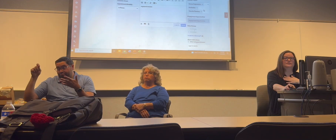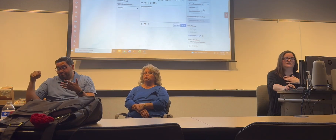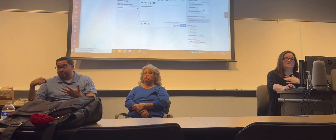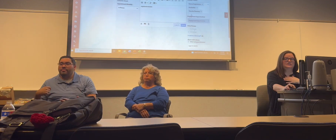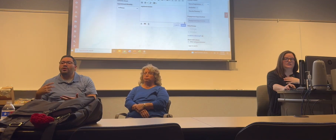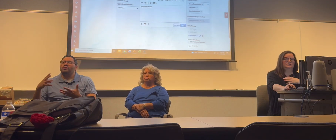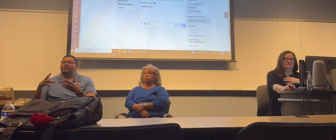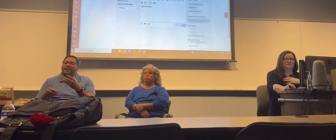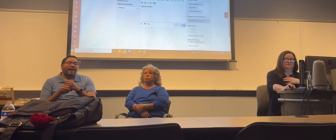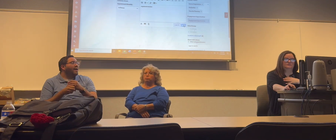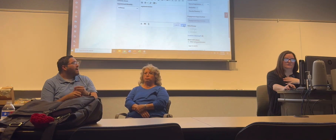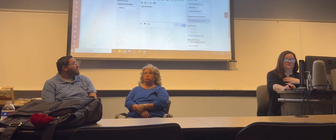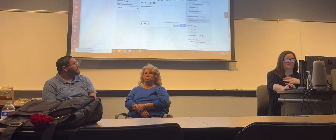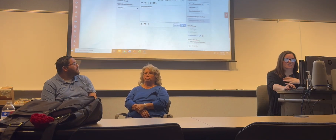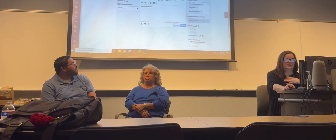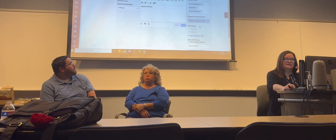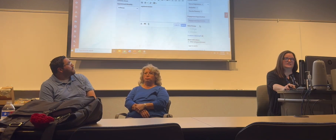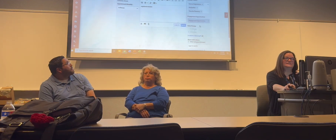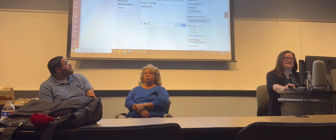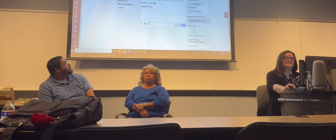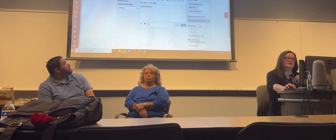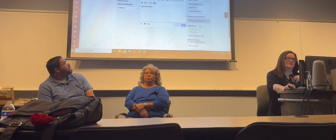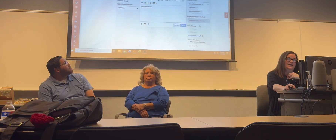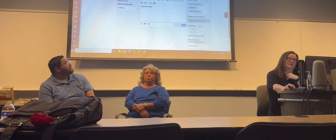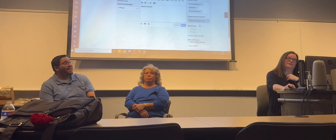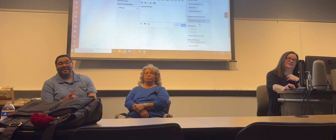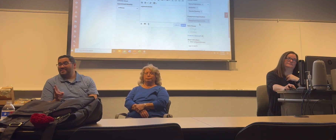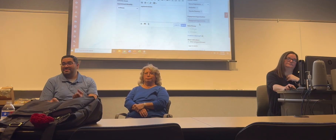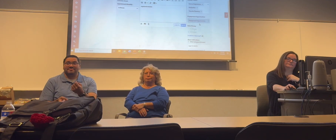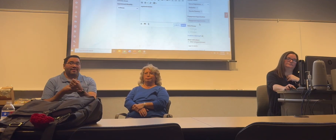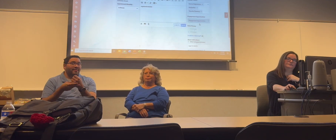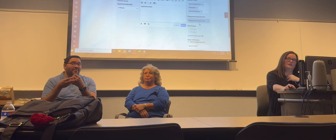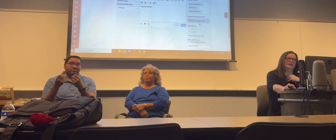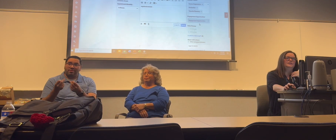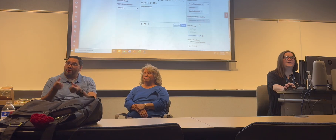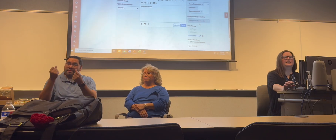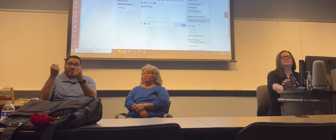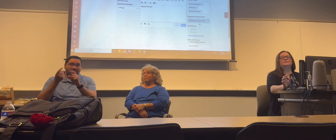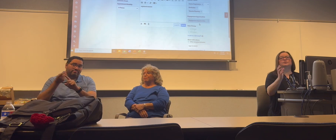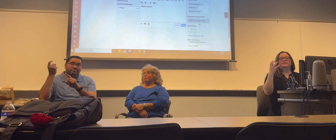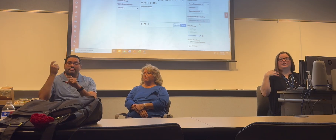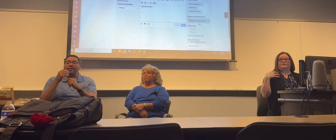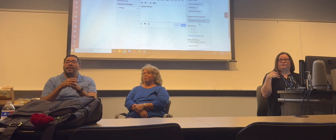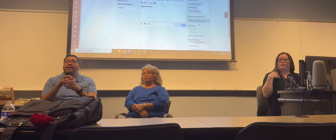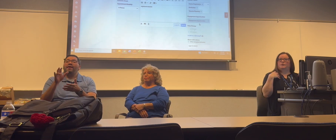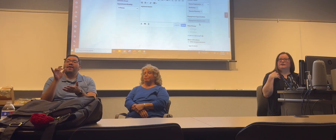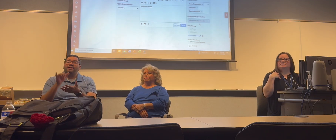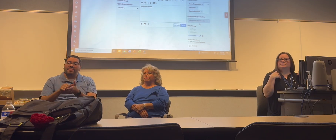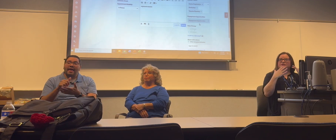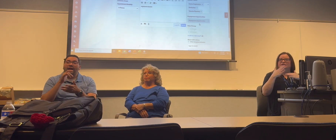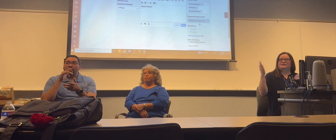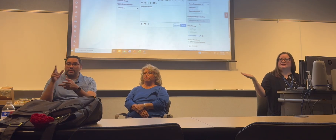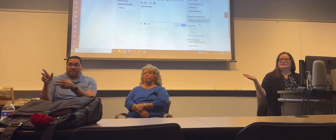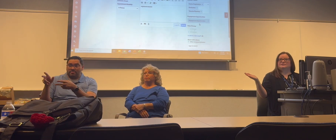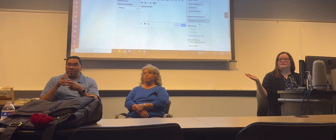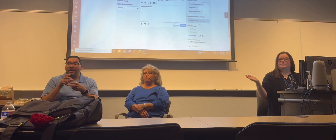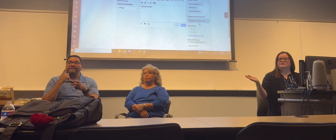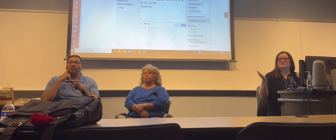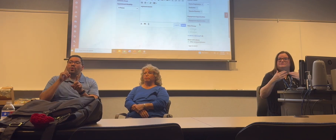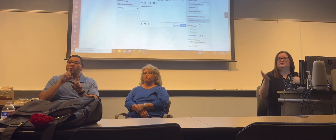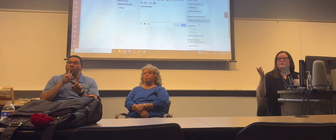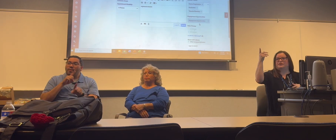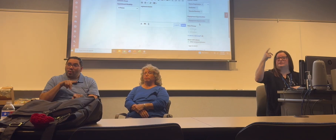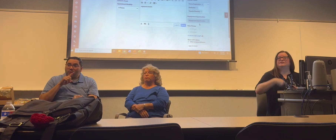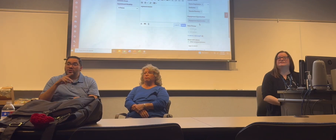can add those here, and it saves automatically. And then that can be pulled out for reporting, so we can get an idea of